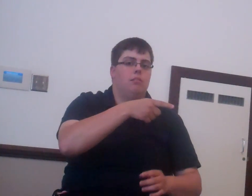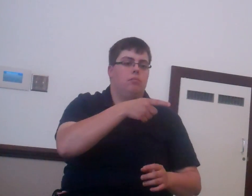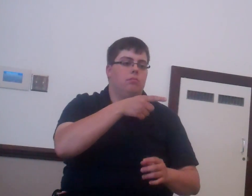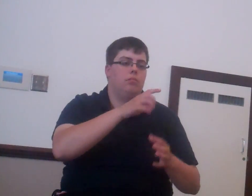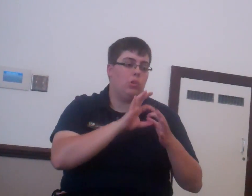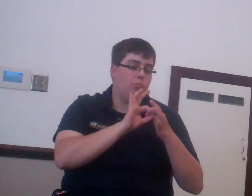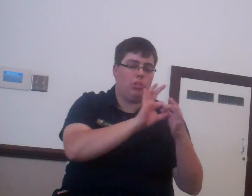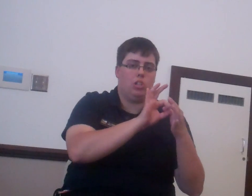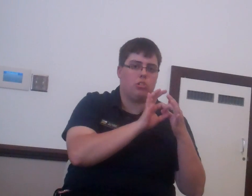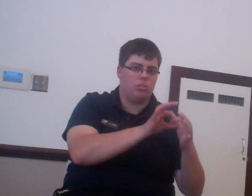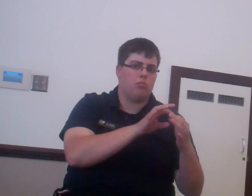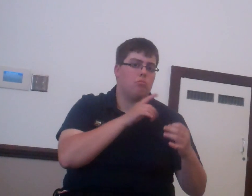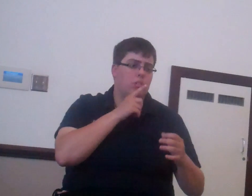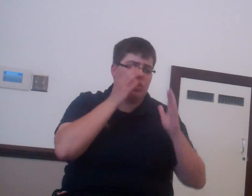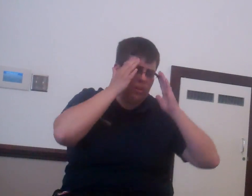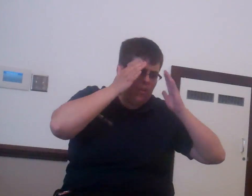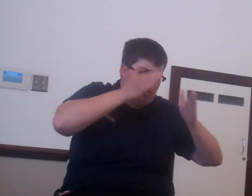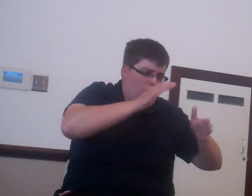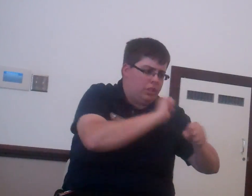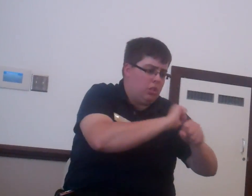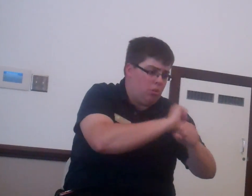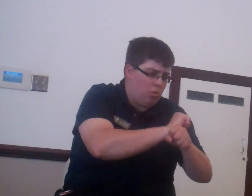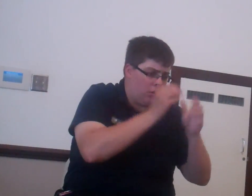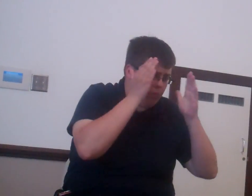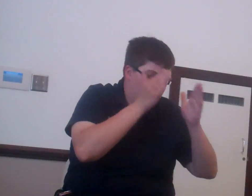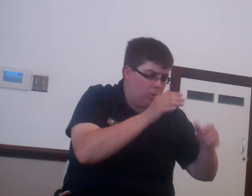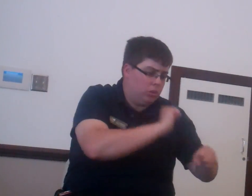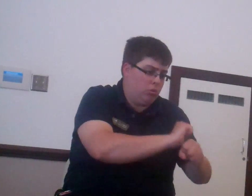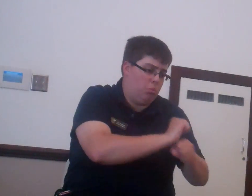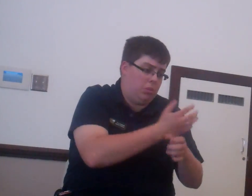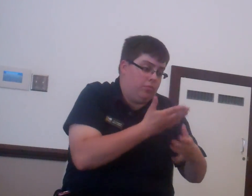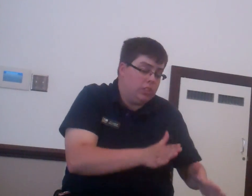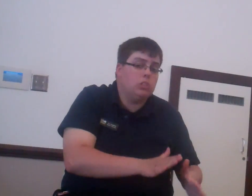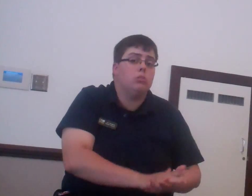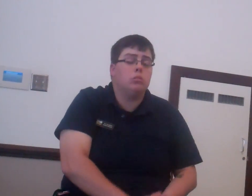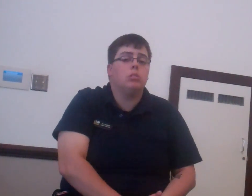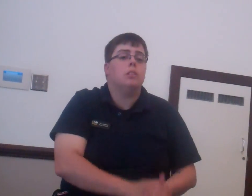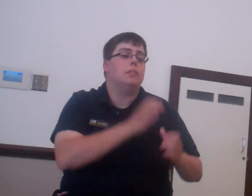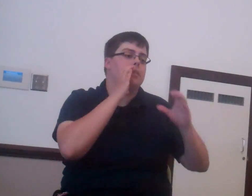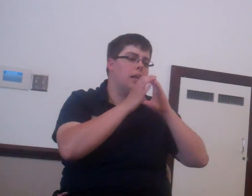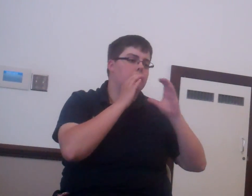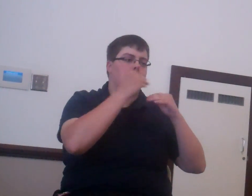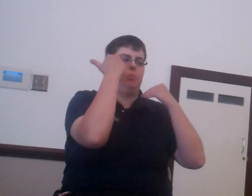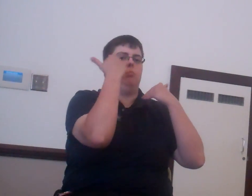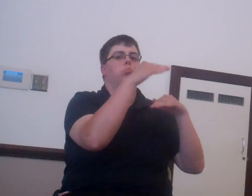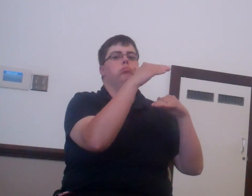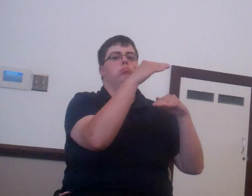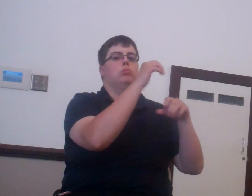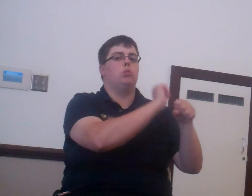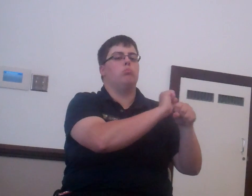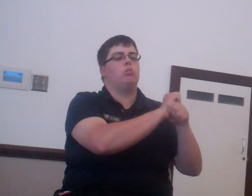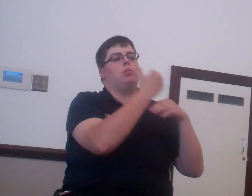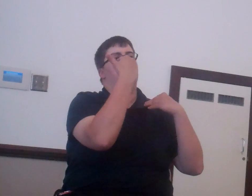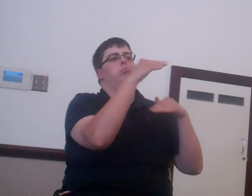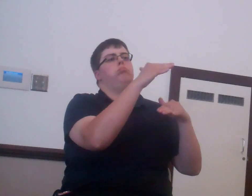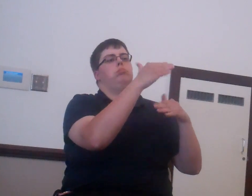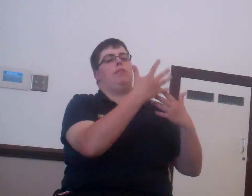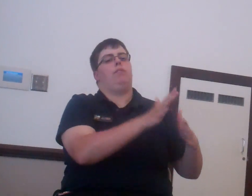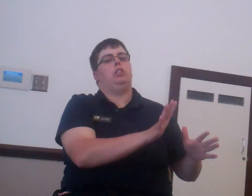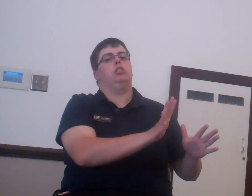relationship. So information peers, your conversations are usually limited to work-related stuff. Very often information peers might